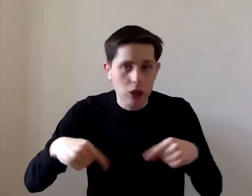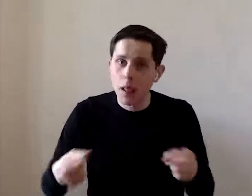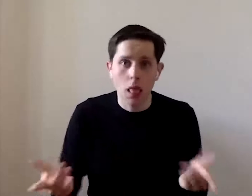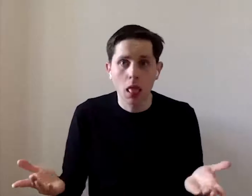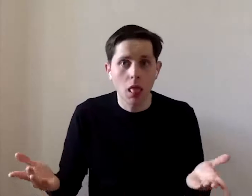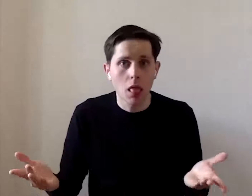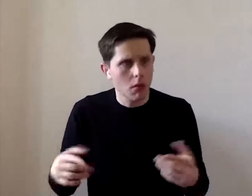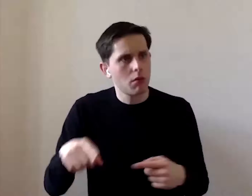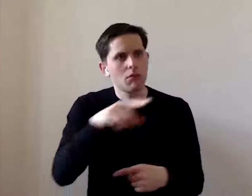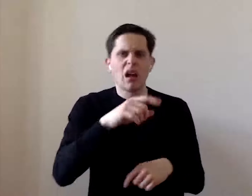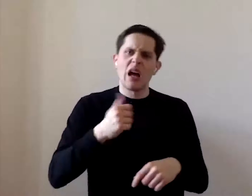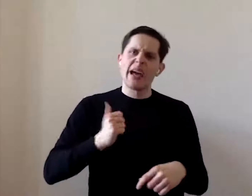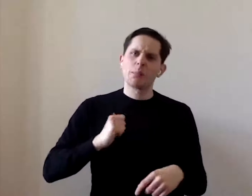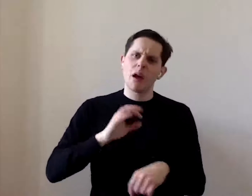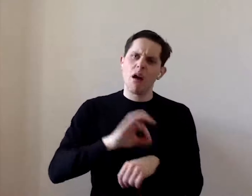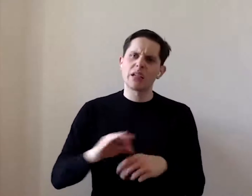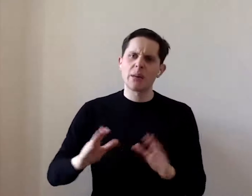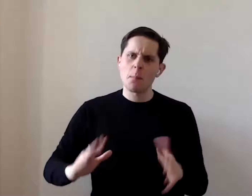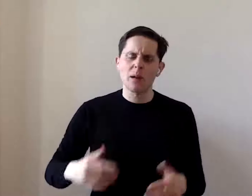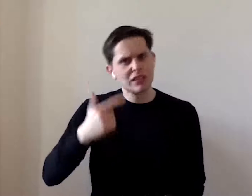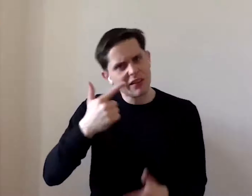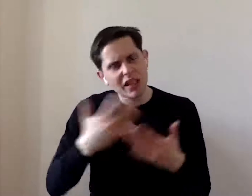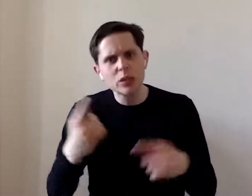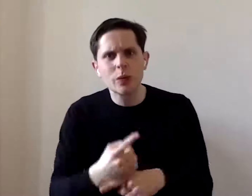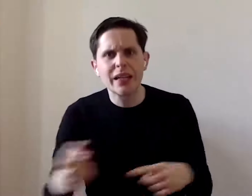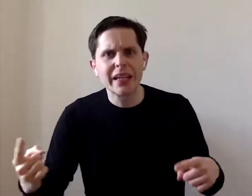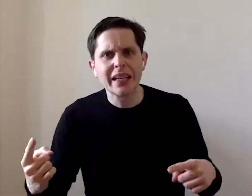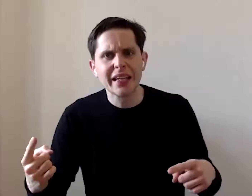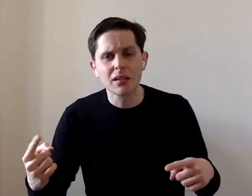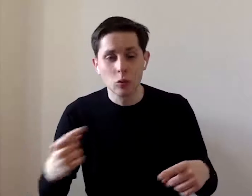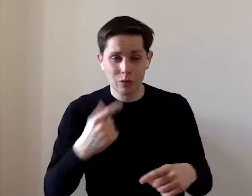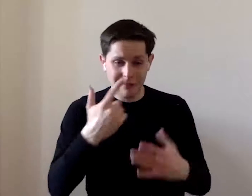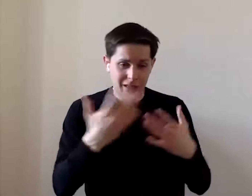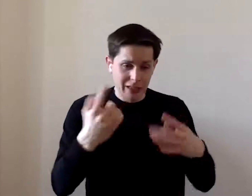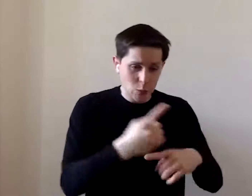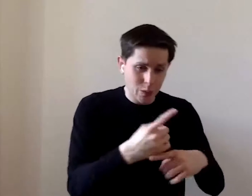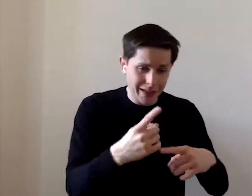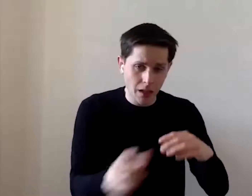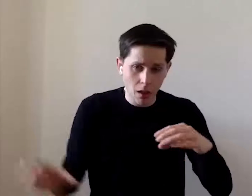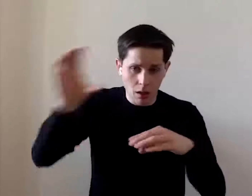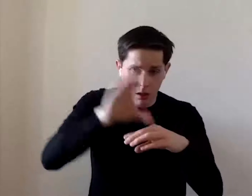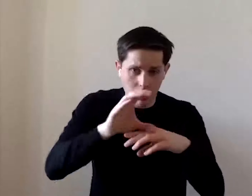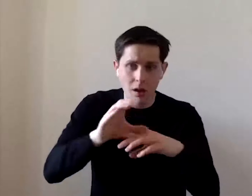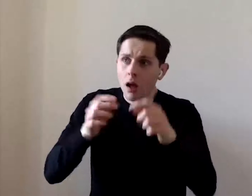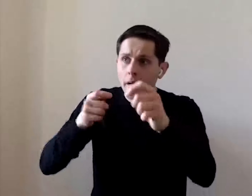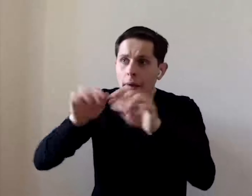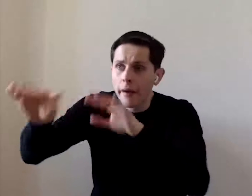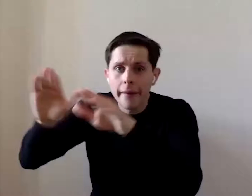I can't work 7 days a week, which is kind of expected of architecture school anyway. And when you add like a whole day of admin, which is often quite